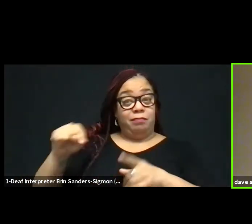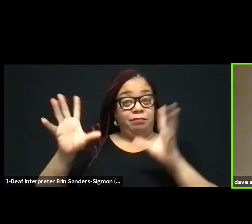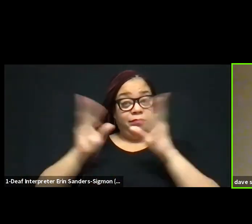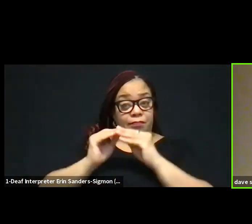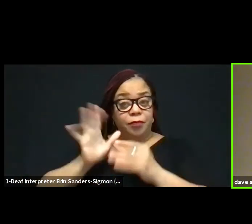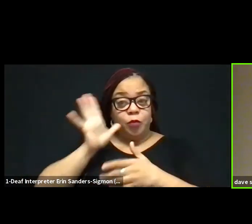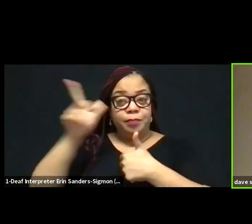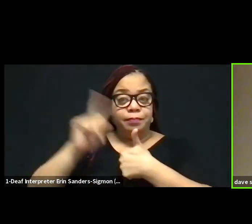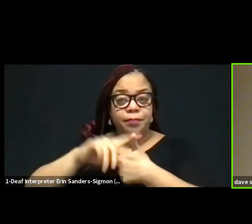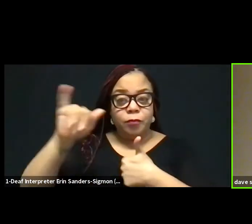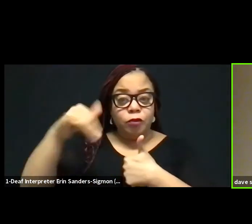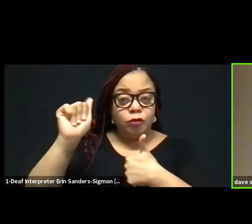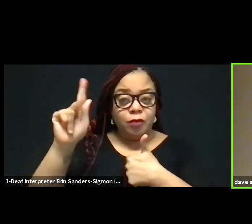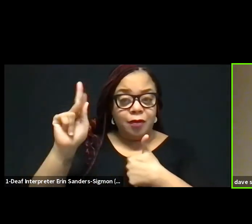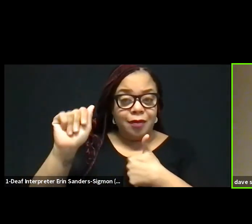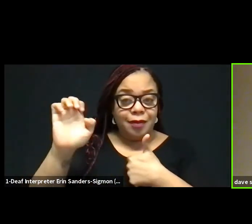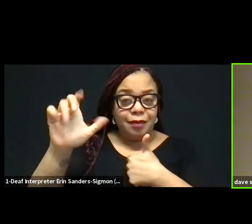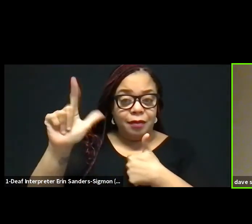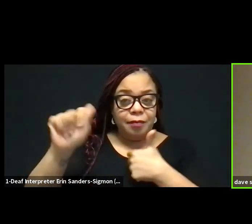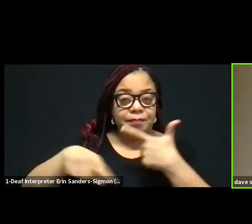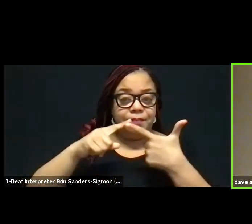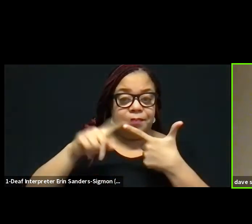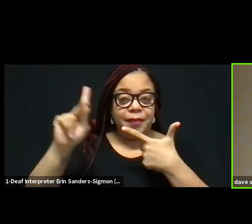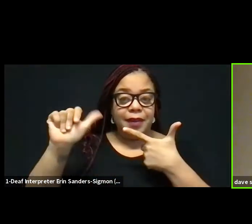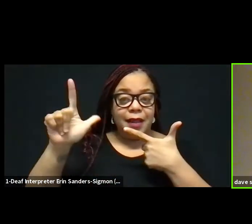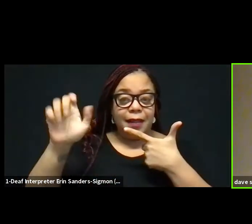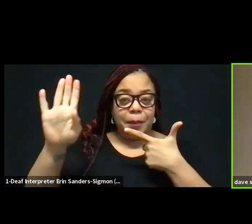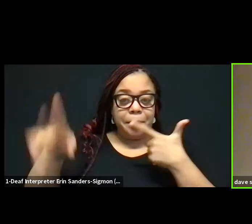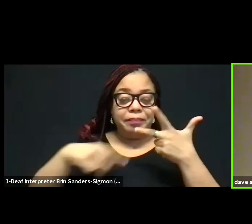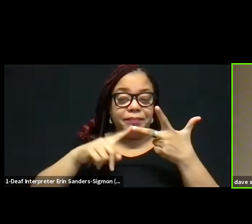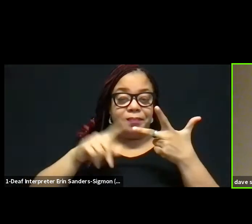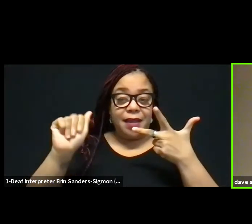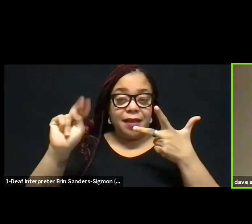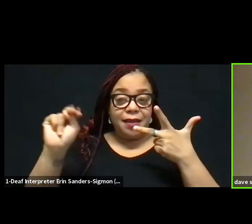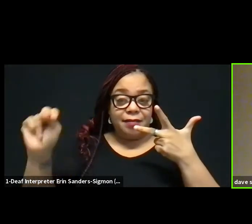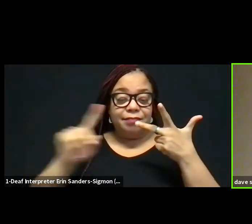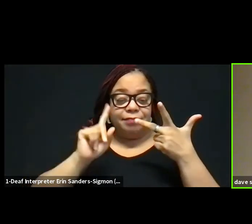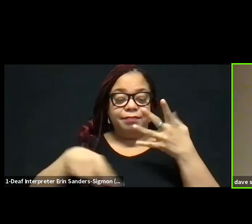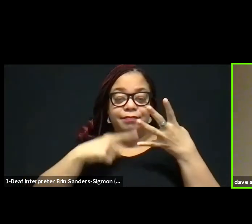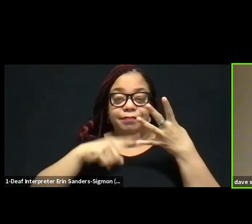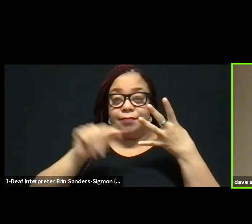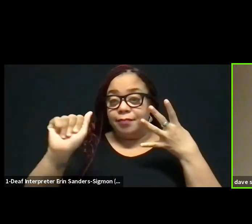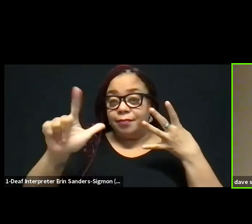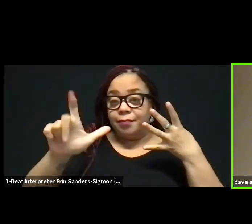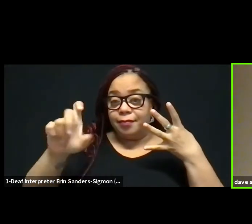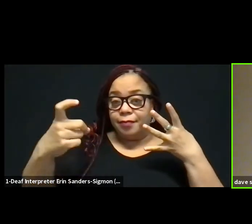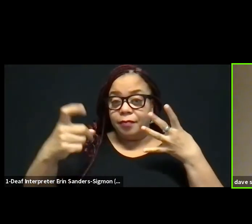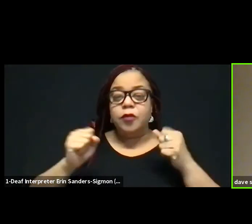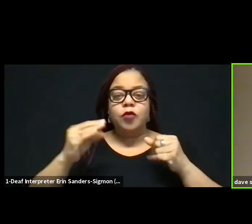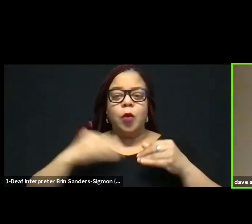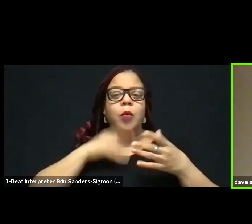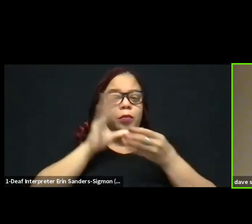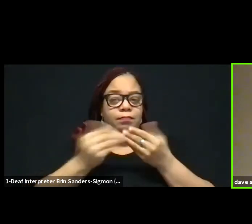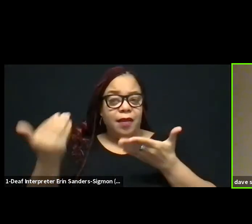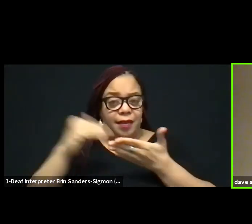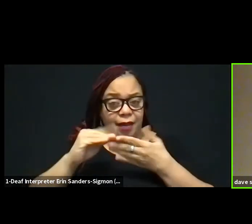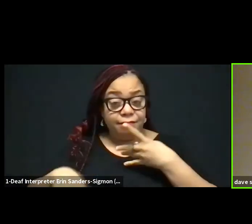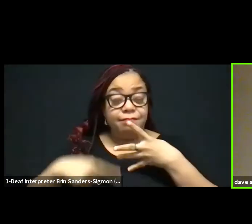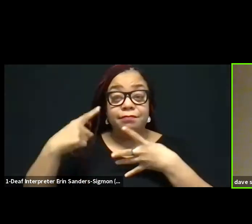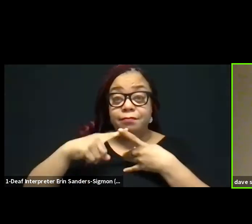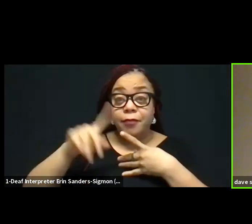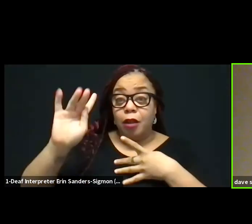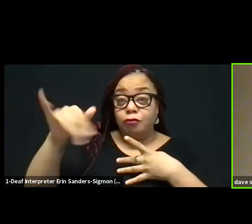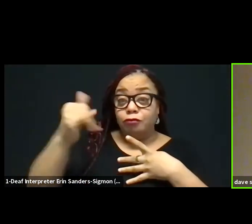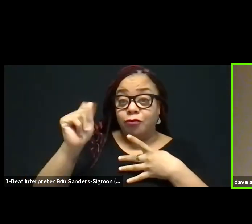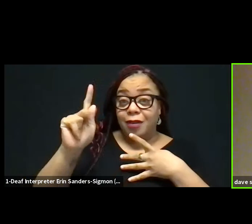again, Ja'Kayla, Caleb, and Alex. And the question that we have for you all is, can you